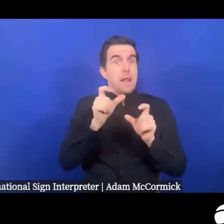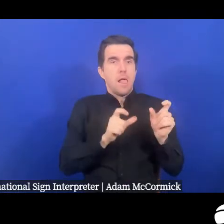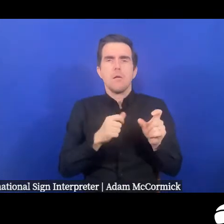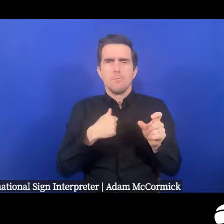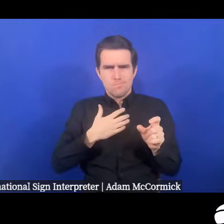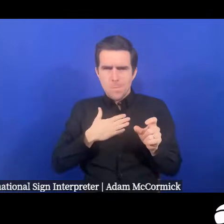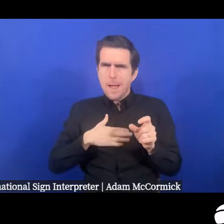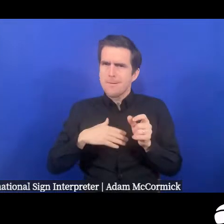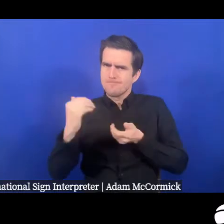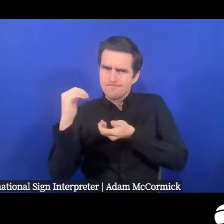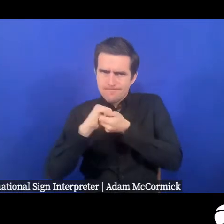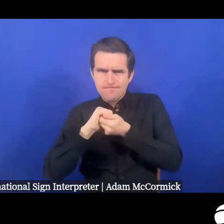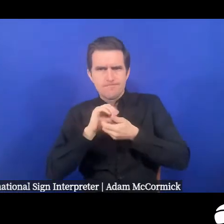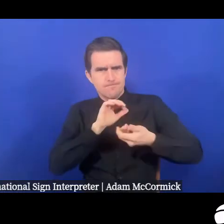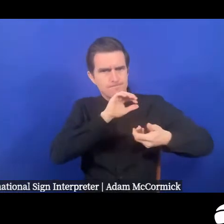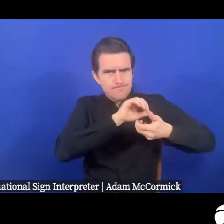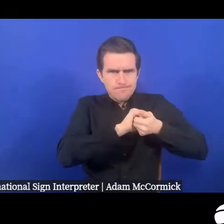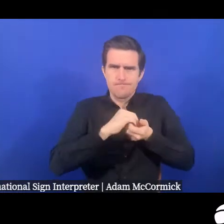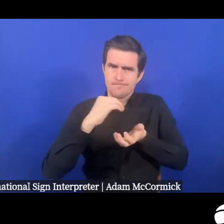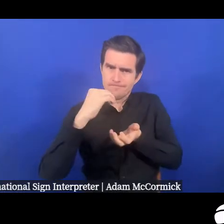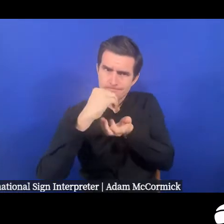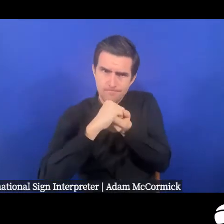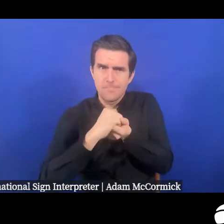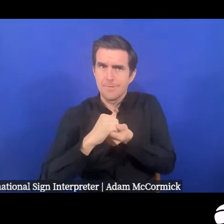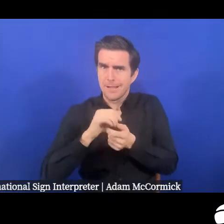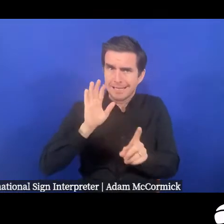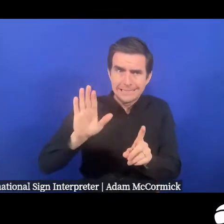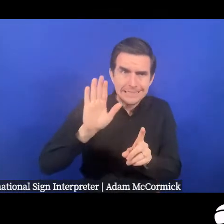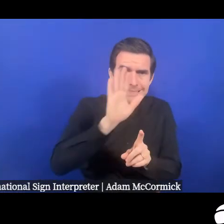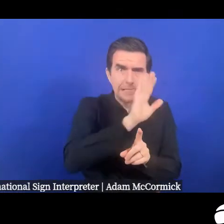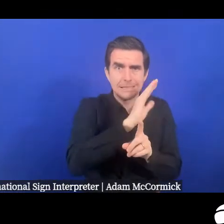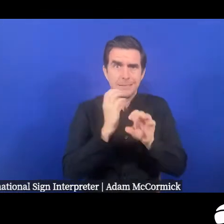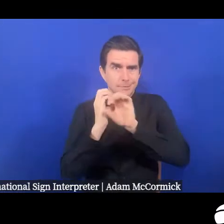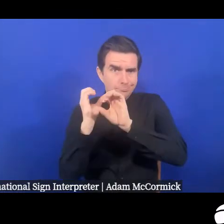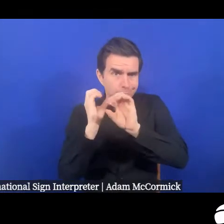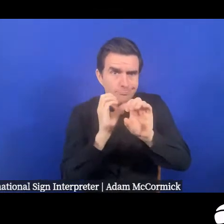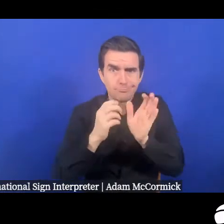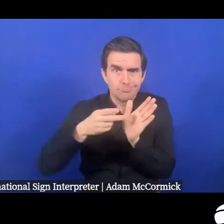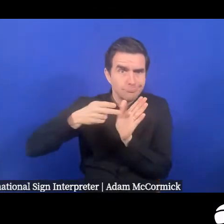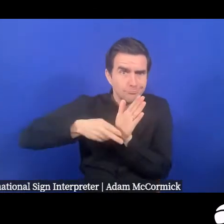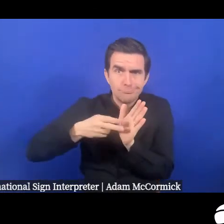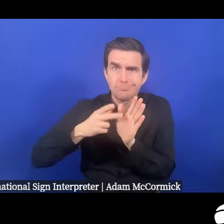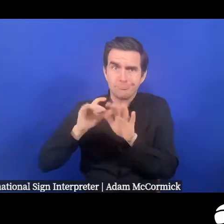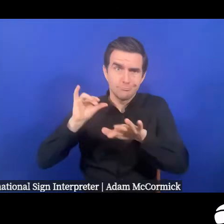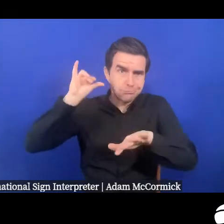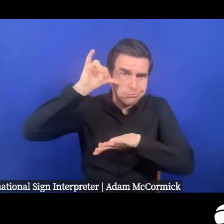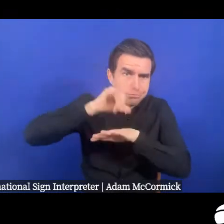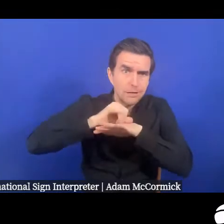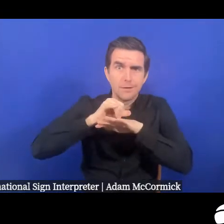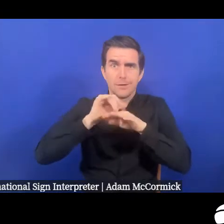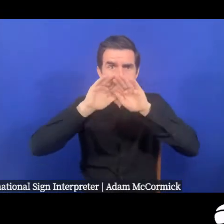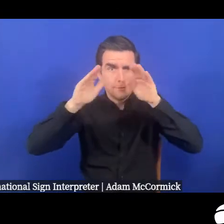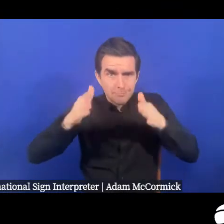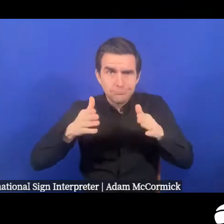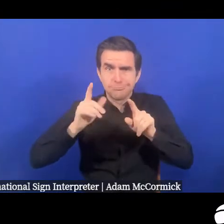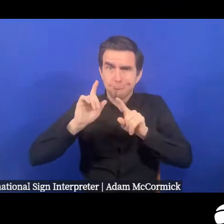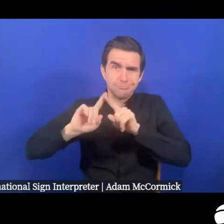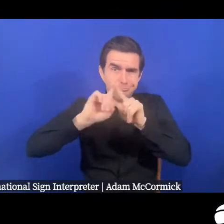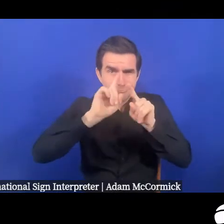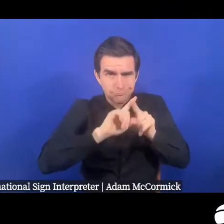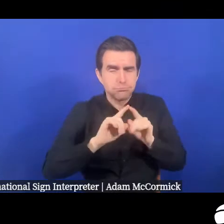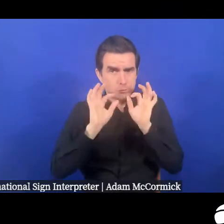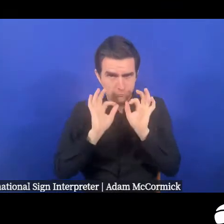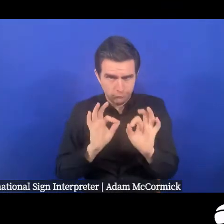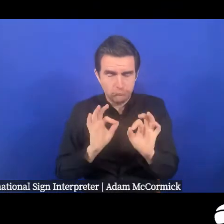Women Brazil. So we expect to find good results of it. But of course, again, one of the things that we have